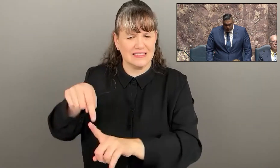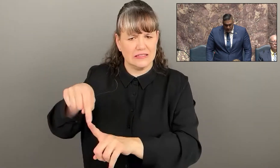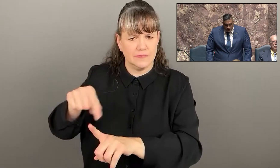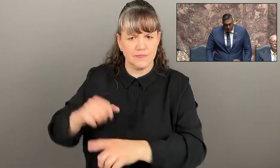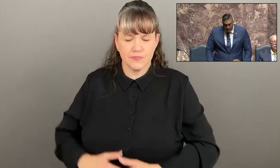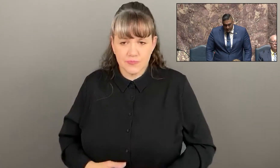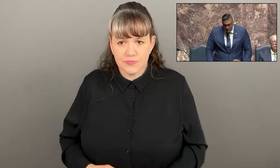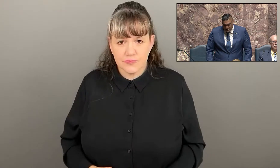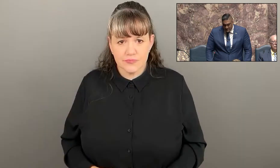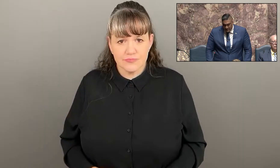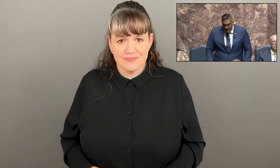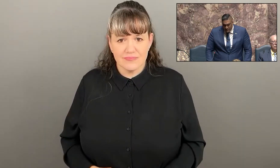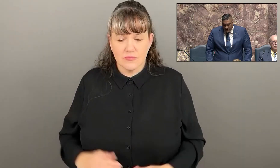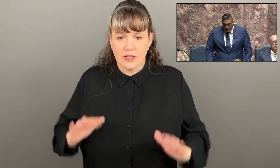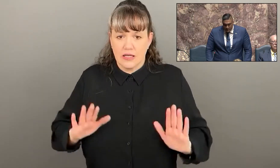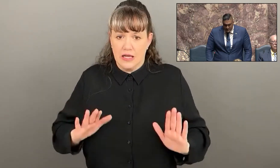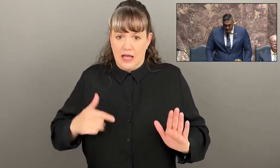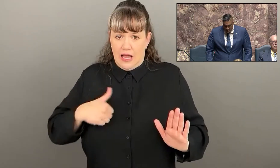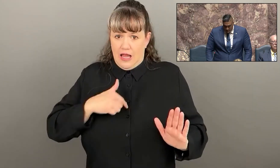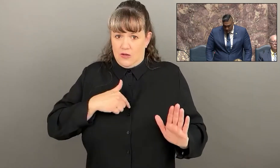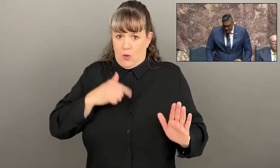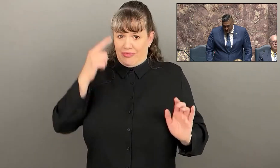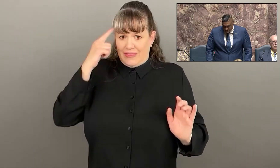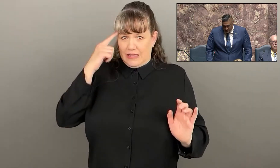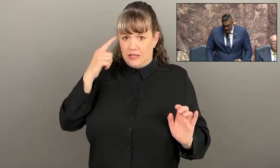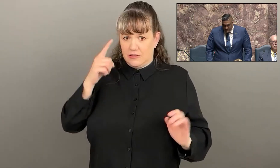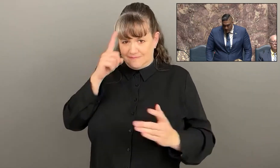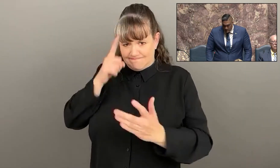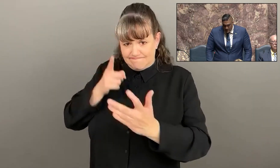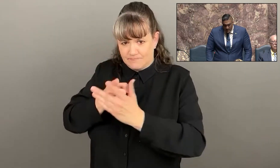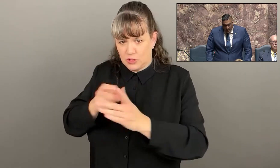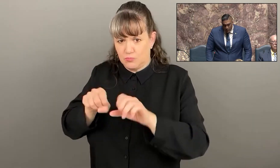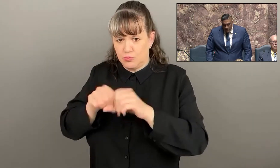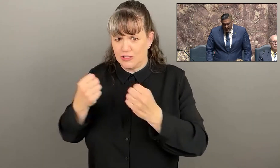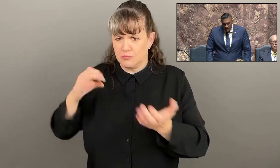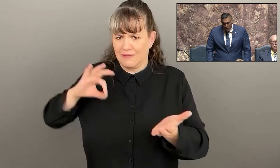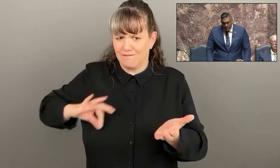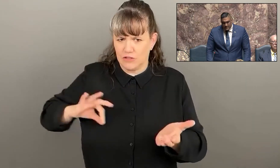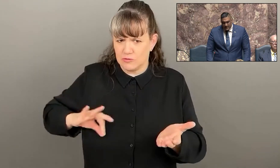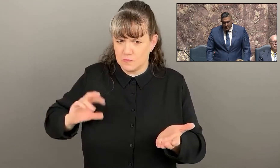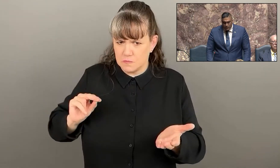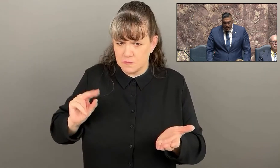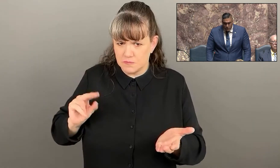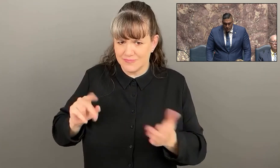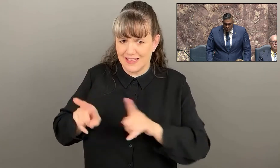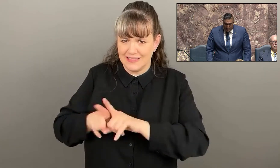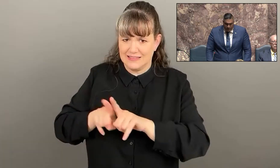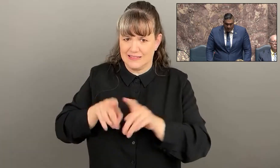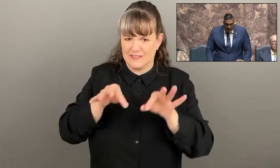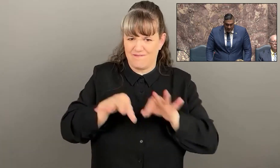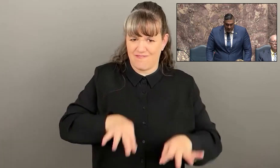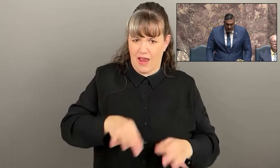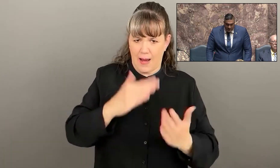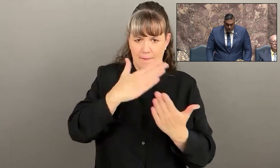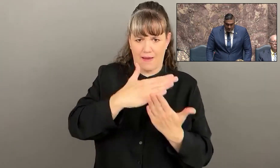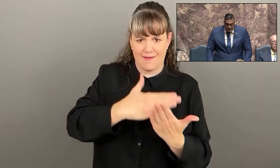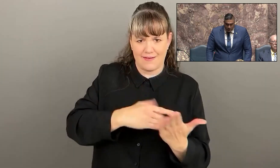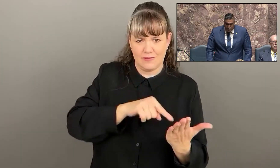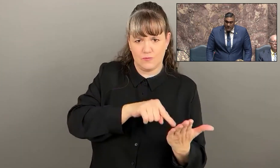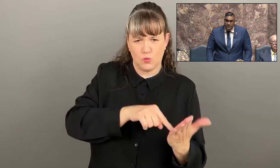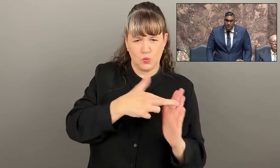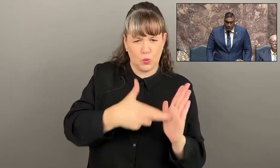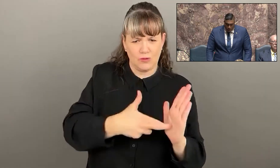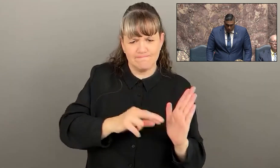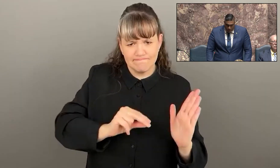level of breach of privilege as defined by the precedents of this House, I remain open to any direction you may provide and trust